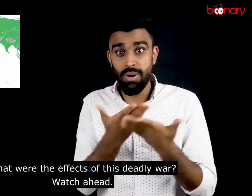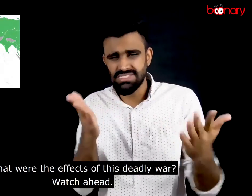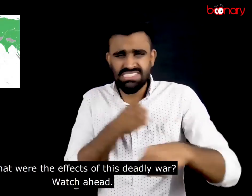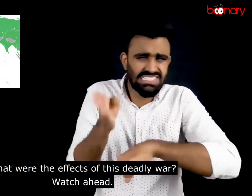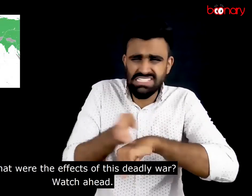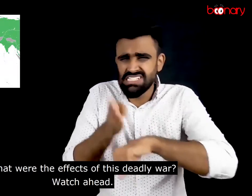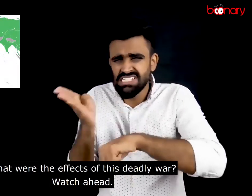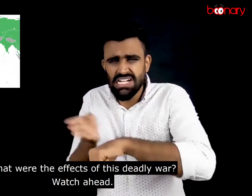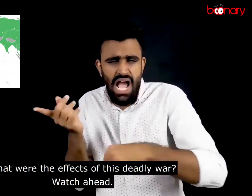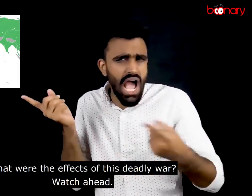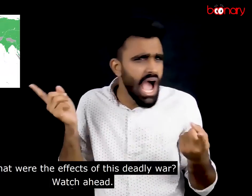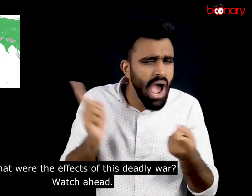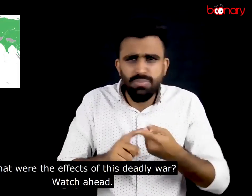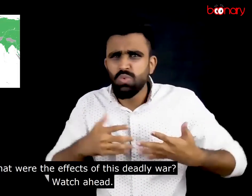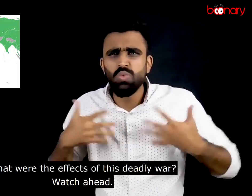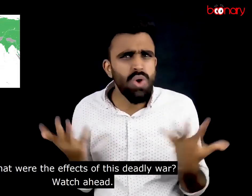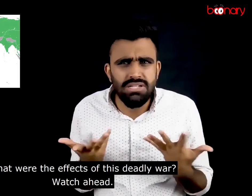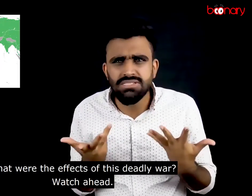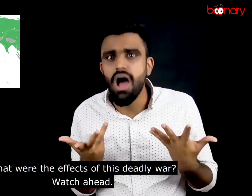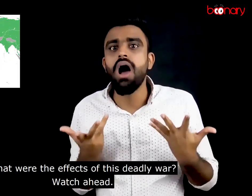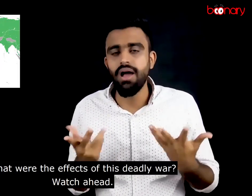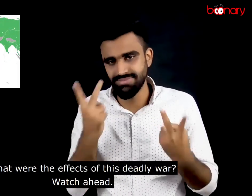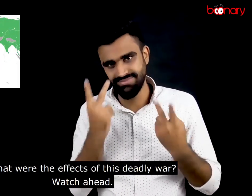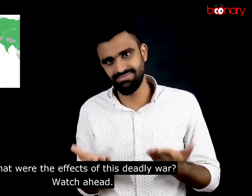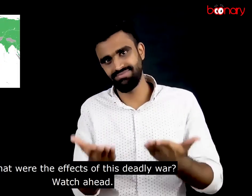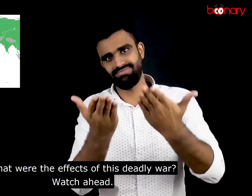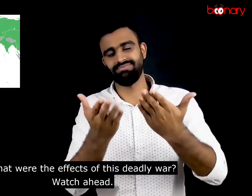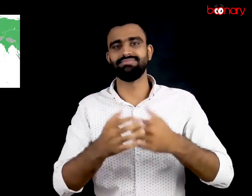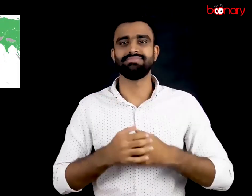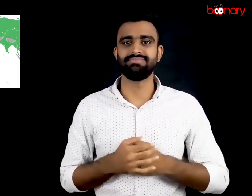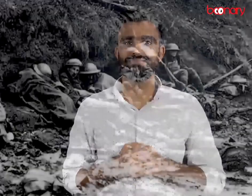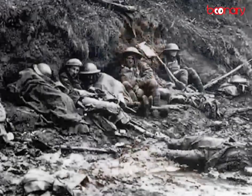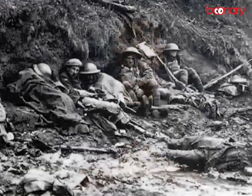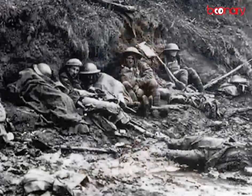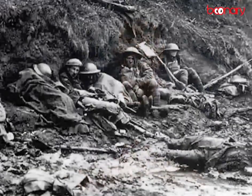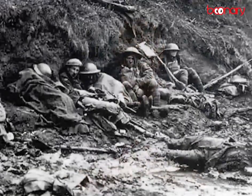were the effects of this deadly war? Watch ahead.